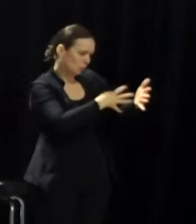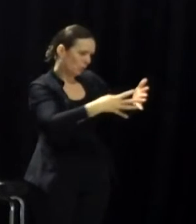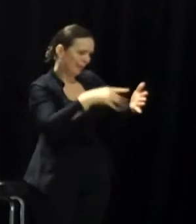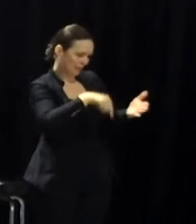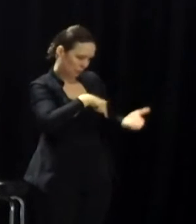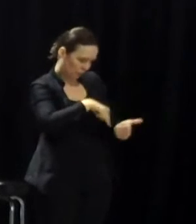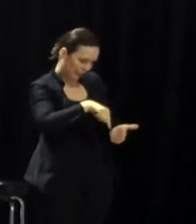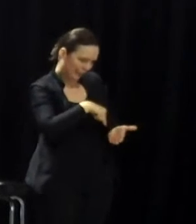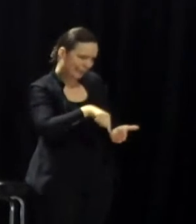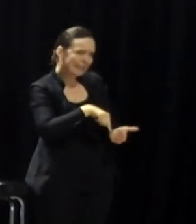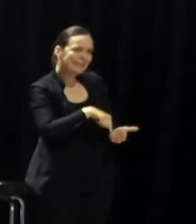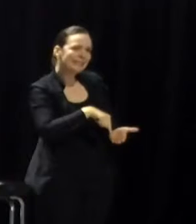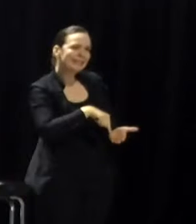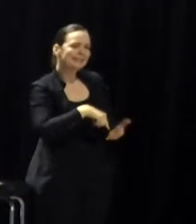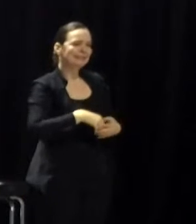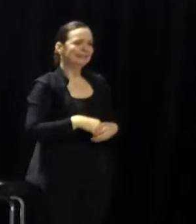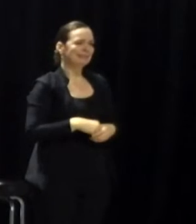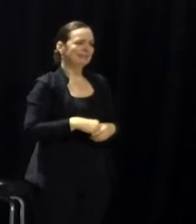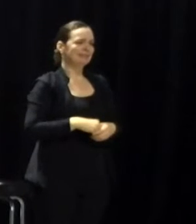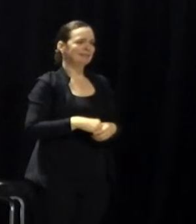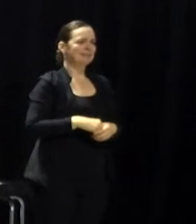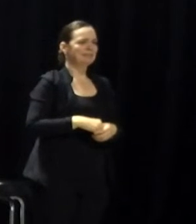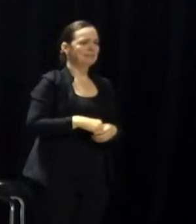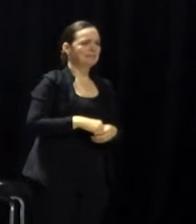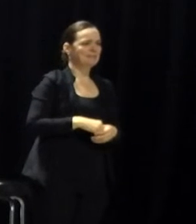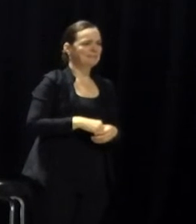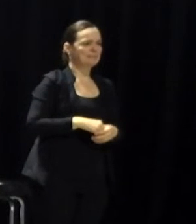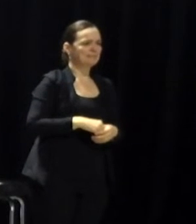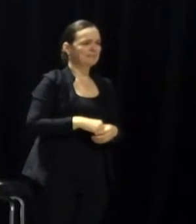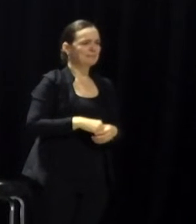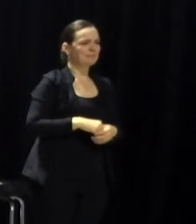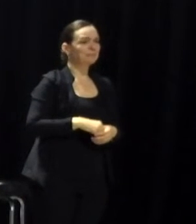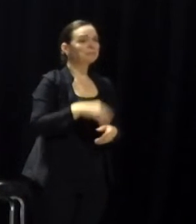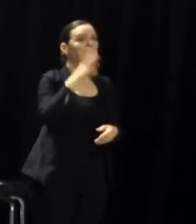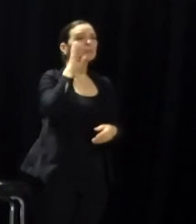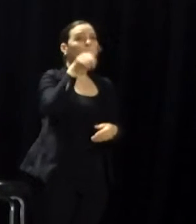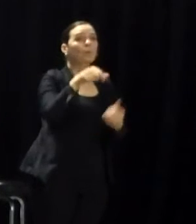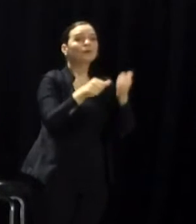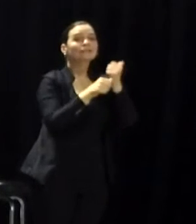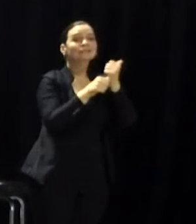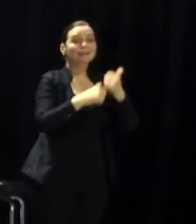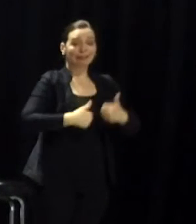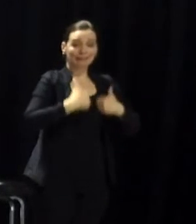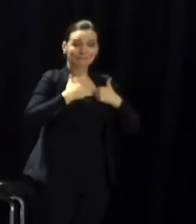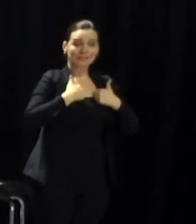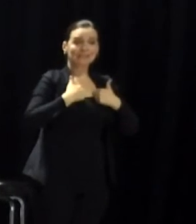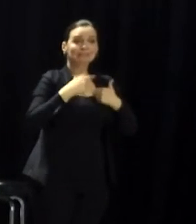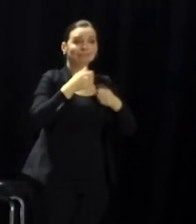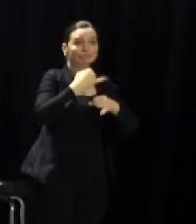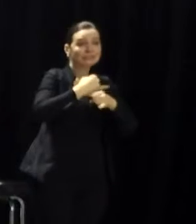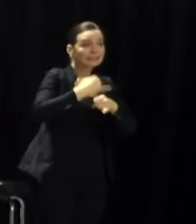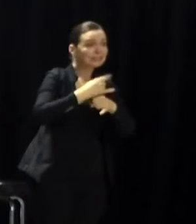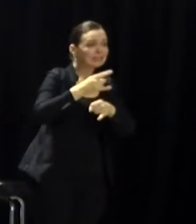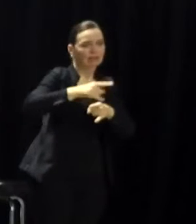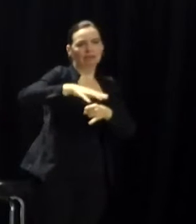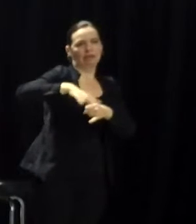It's the ones at the assisted living facilities that aren't even scheduled yet that we're really concerned about. So I think either the state's